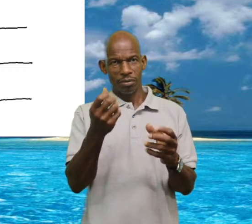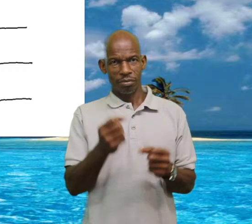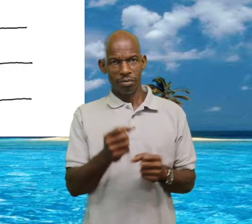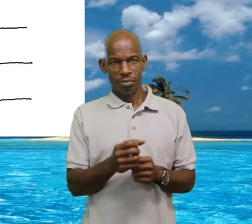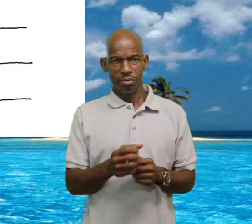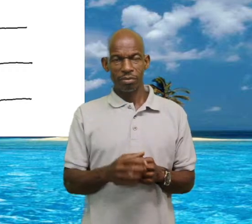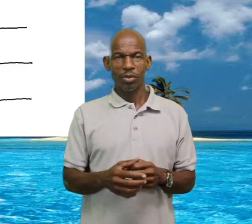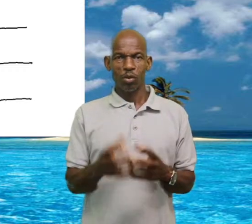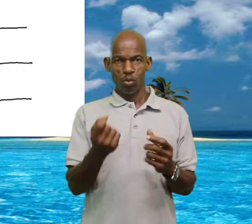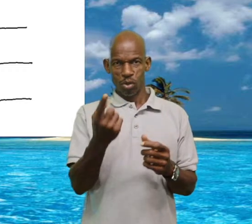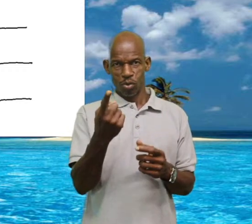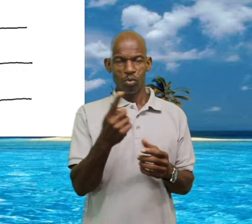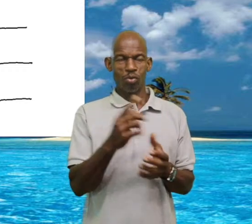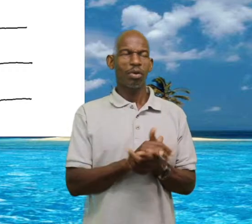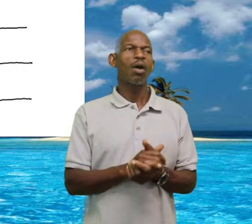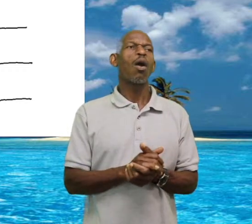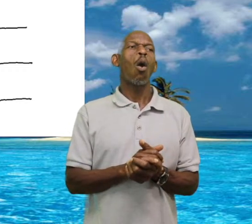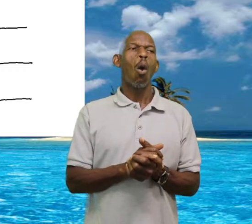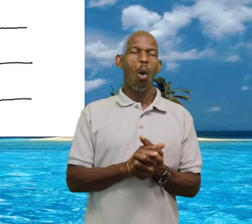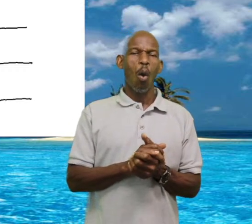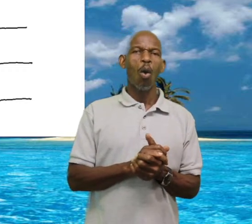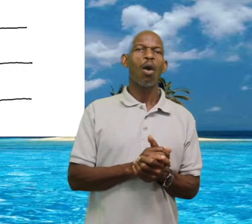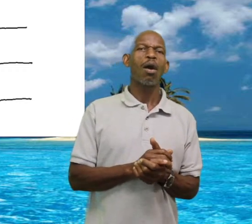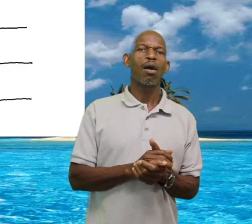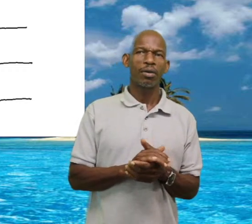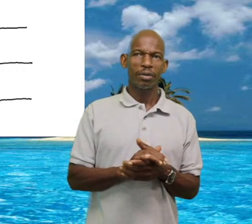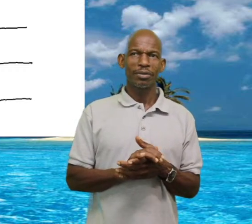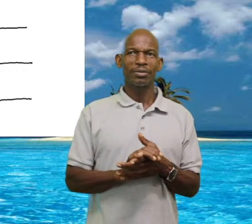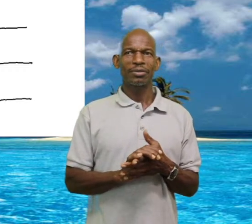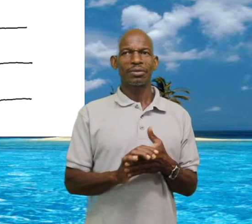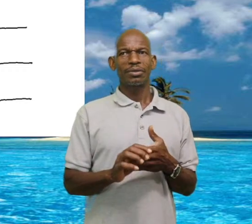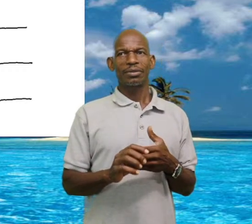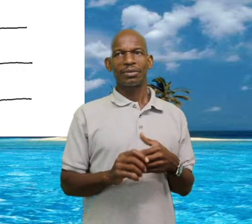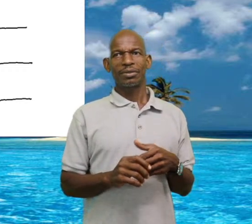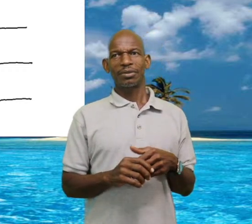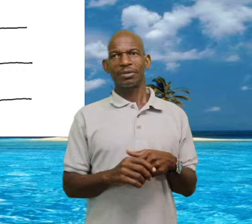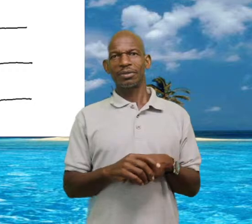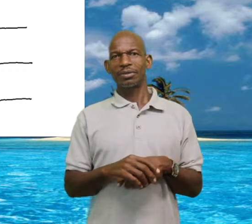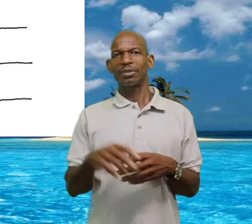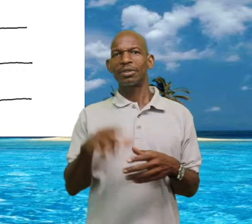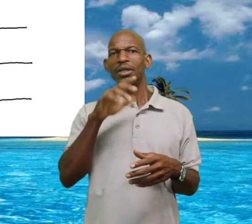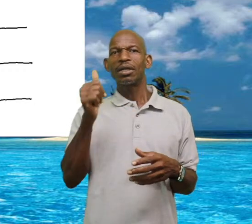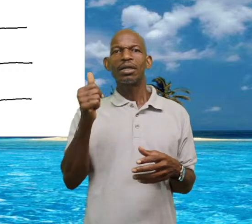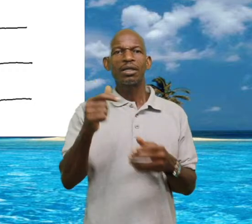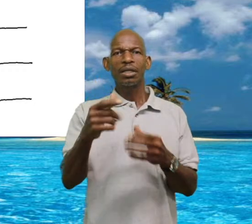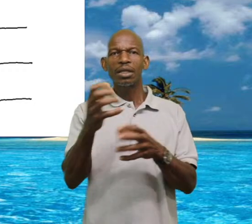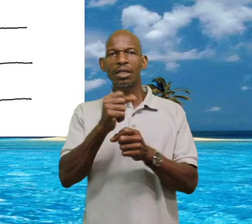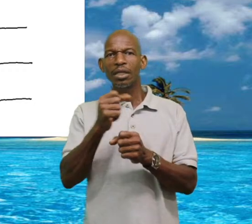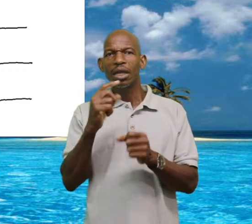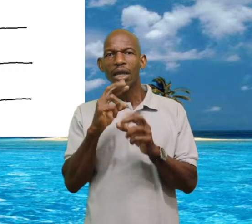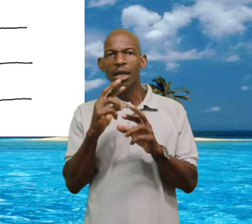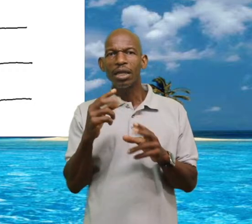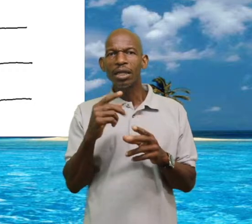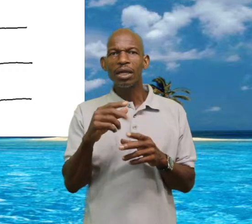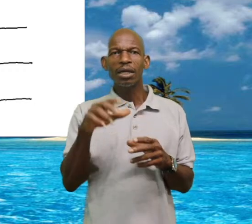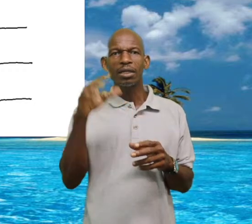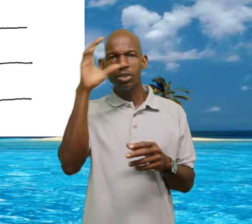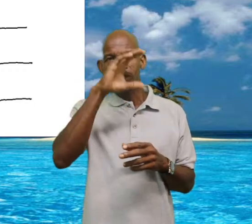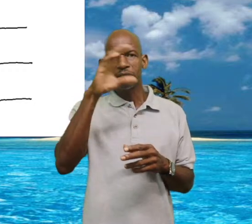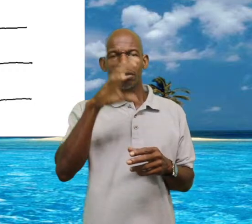Yeah, Sabriki, you are the only one asking me for more home lesson. I did not get any feedback from Cheryl. And I know we have some people on YouTube